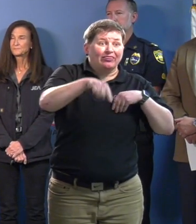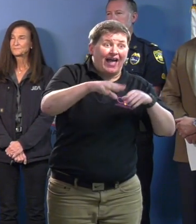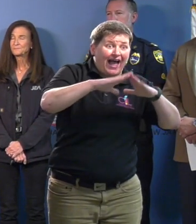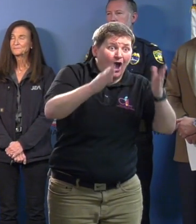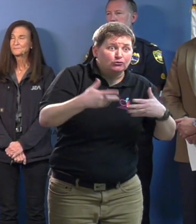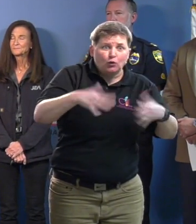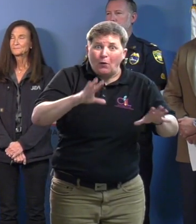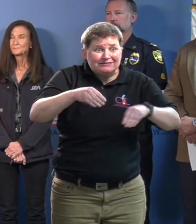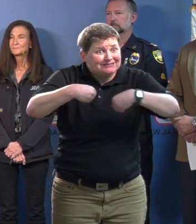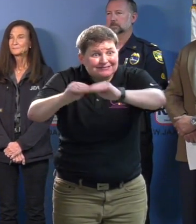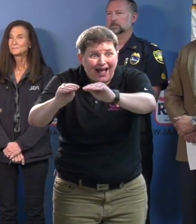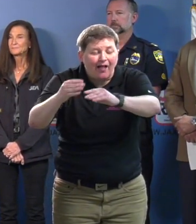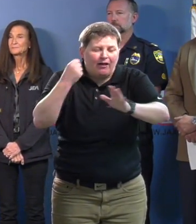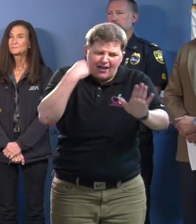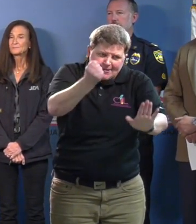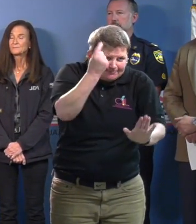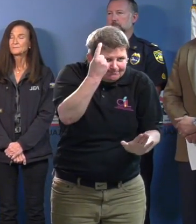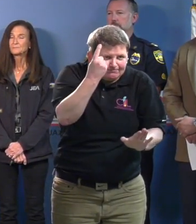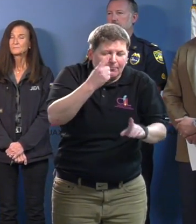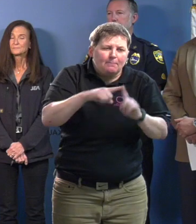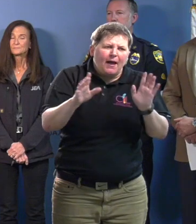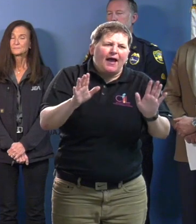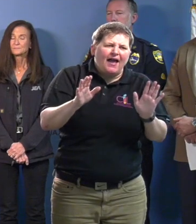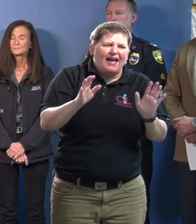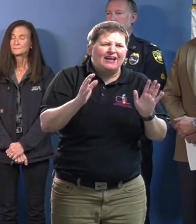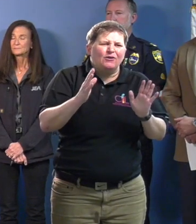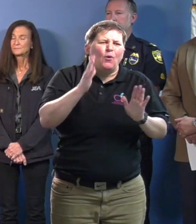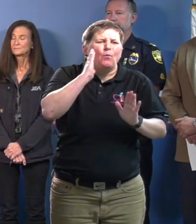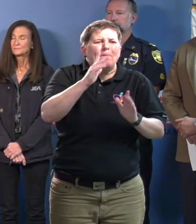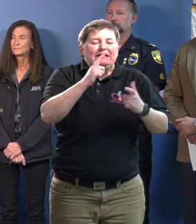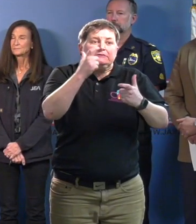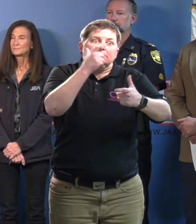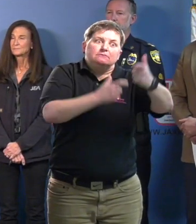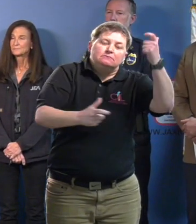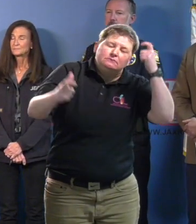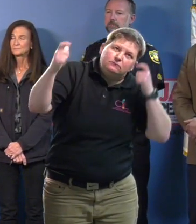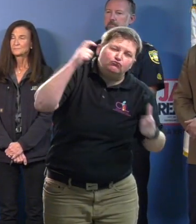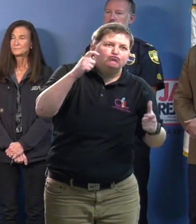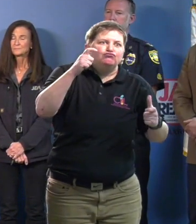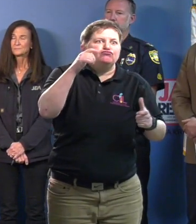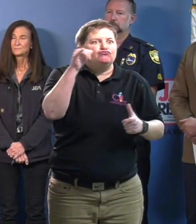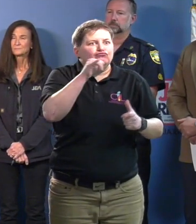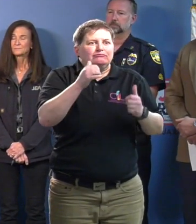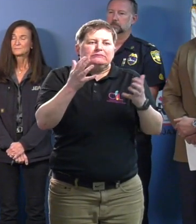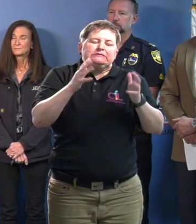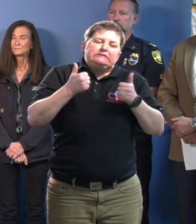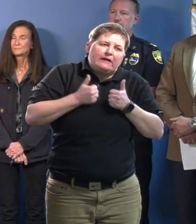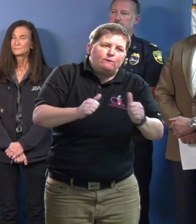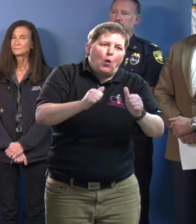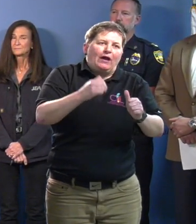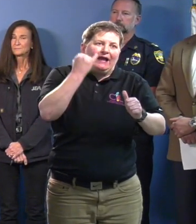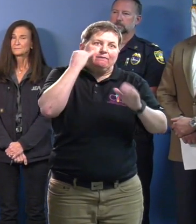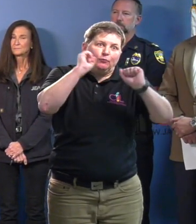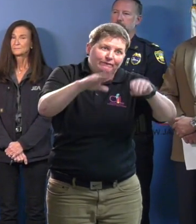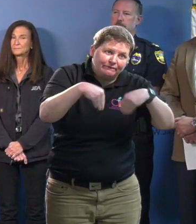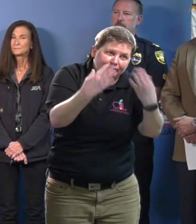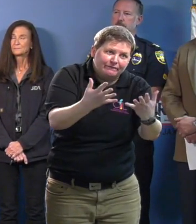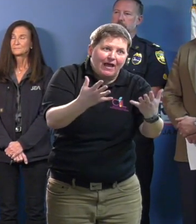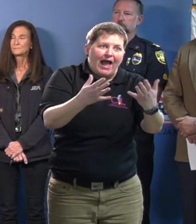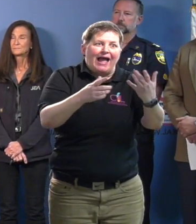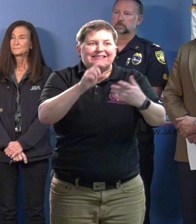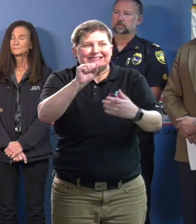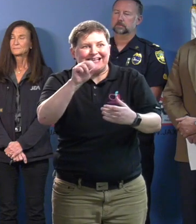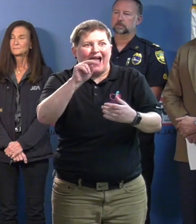it would be an extraordinary endeavor to try to provide sandbags for a city that